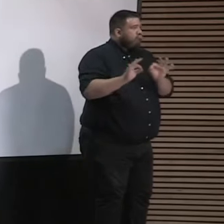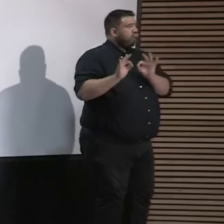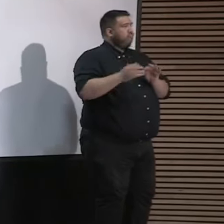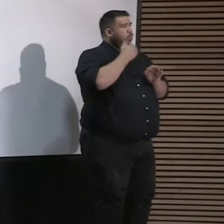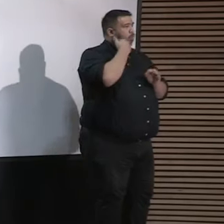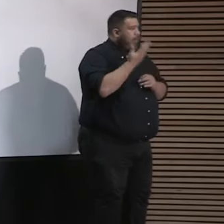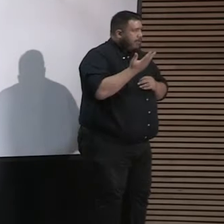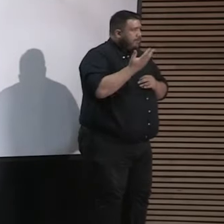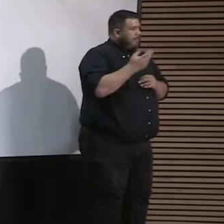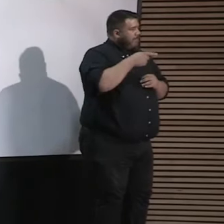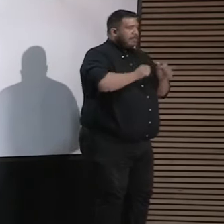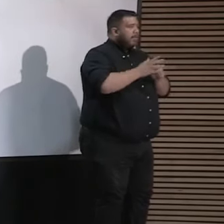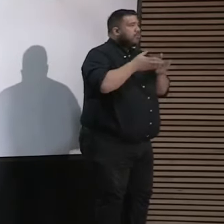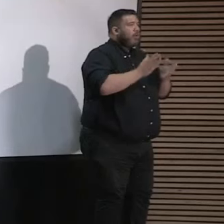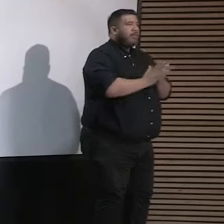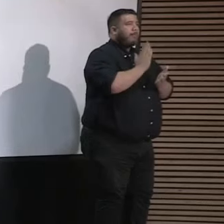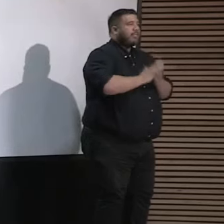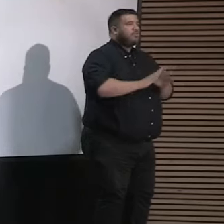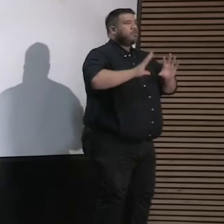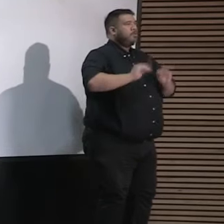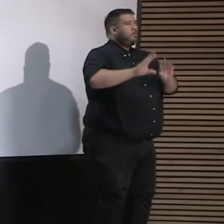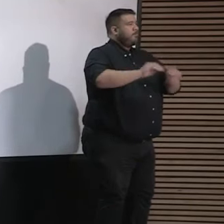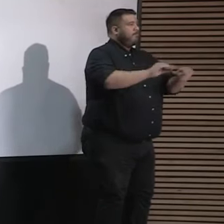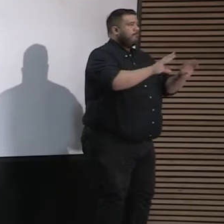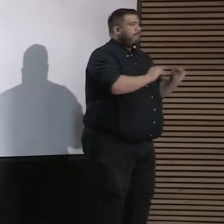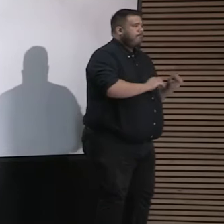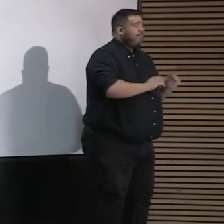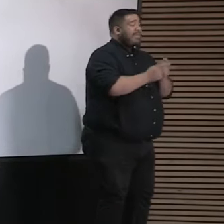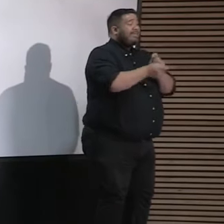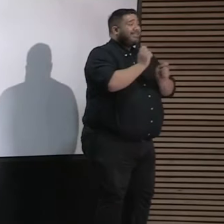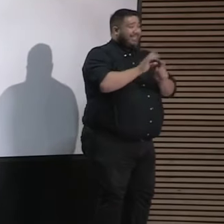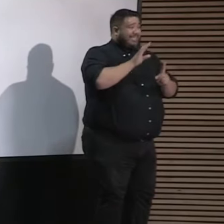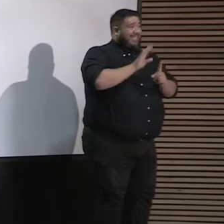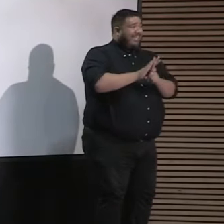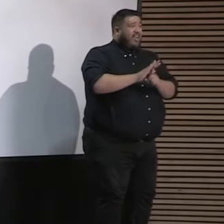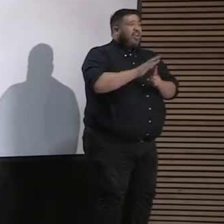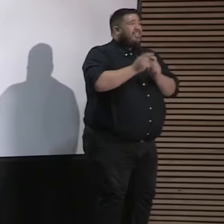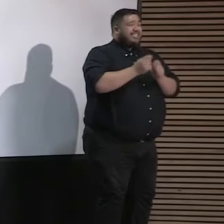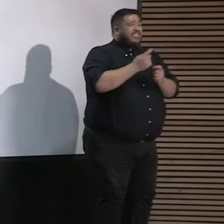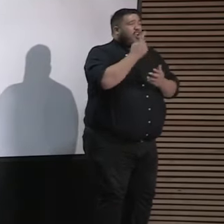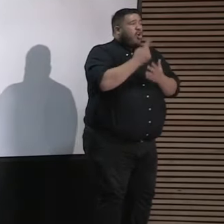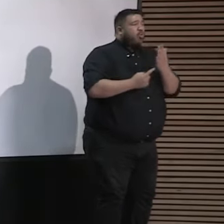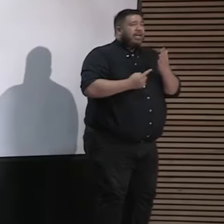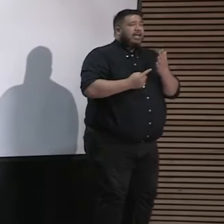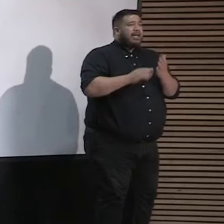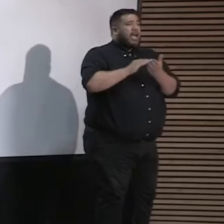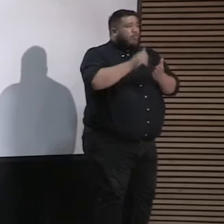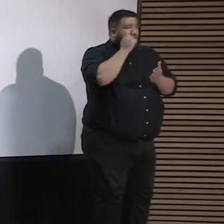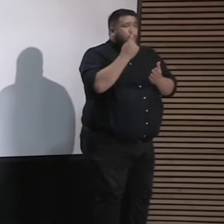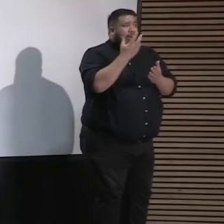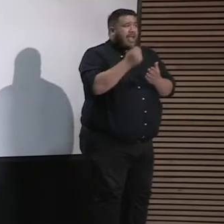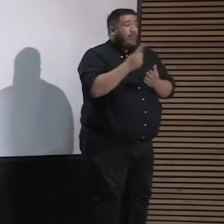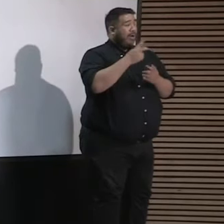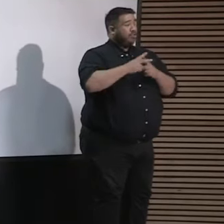the facilities, and making sure we have those procedures right. That testing is only ever a reactive mechanism. It is one tool